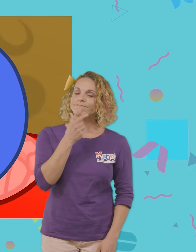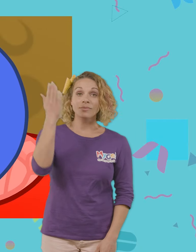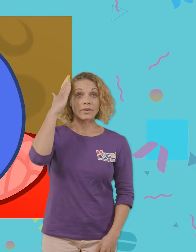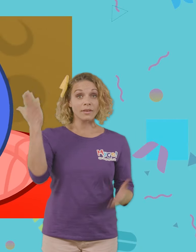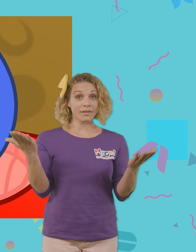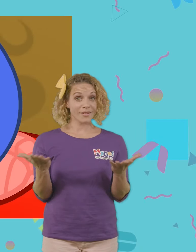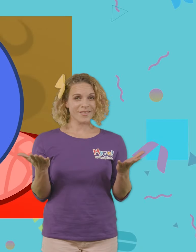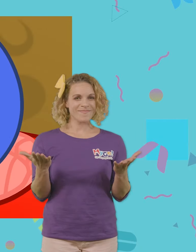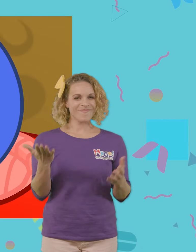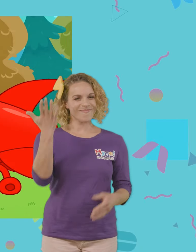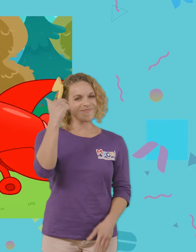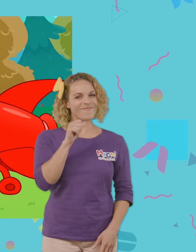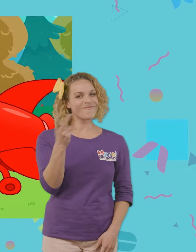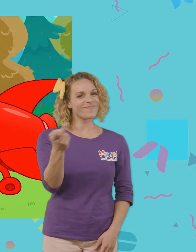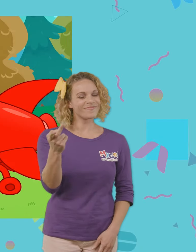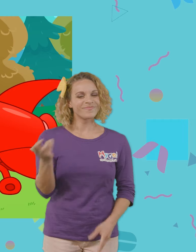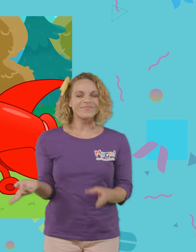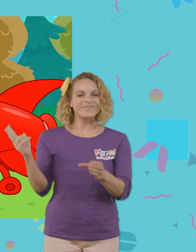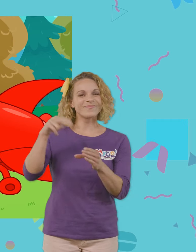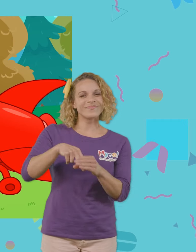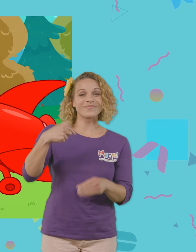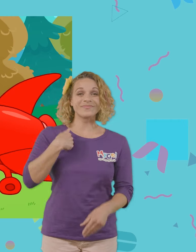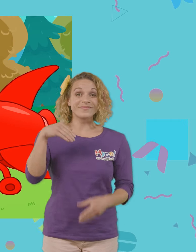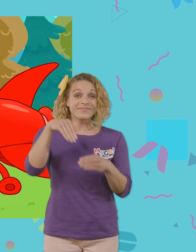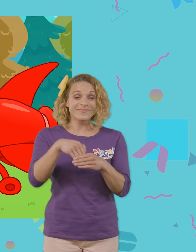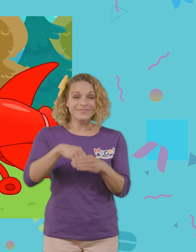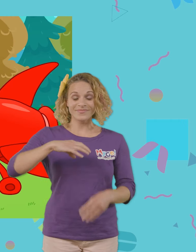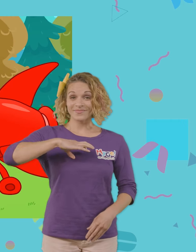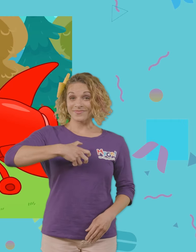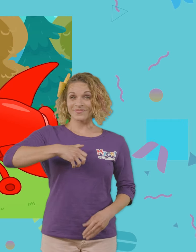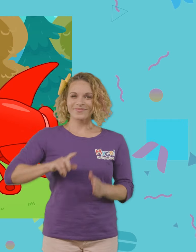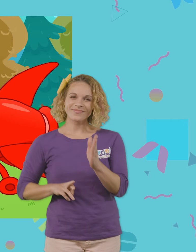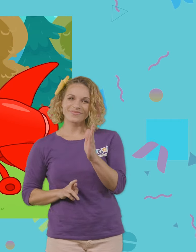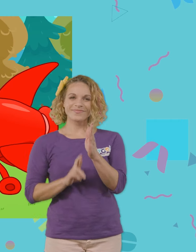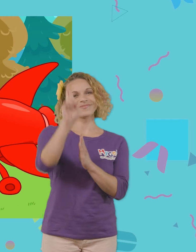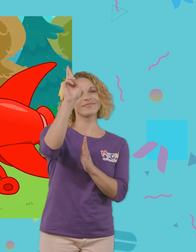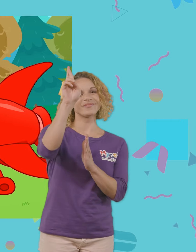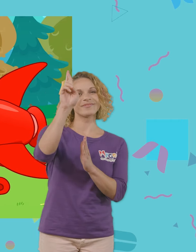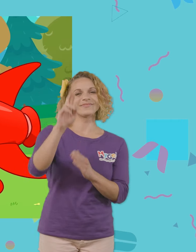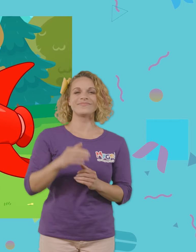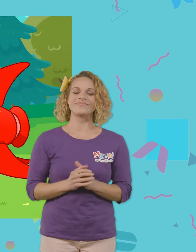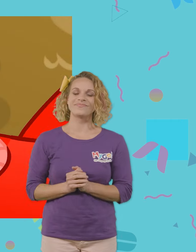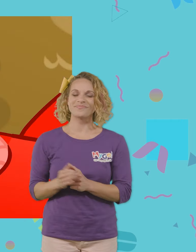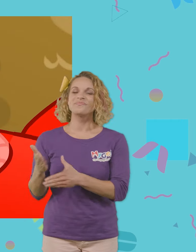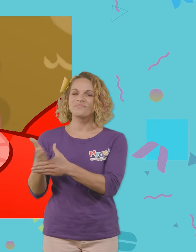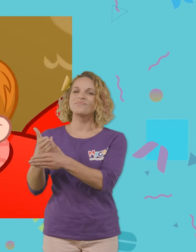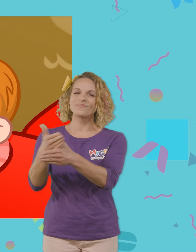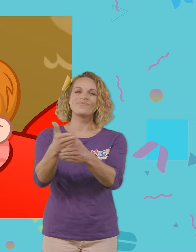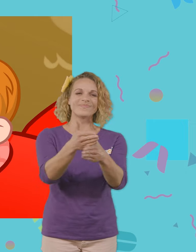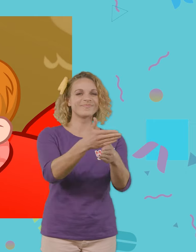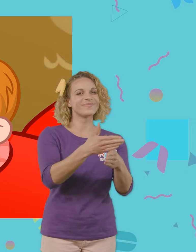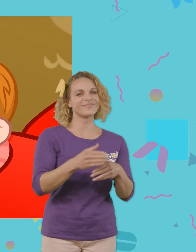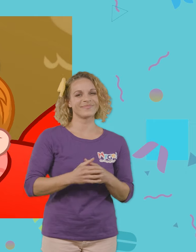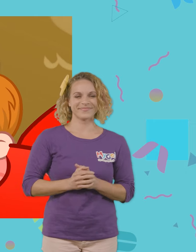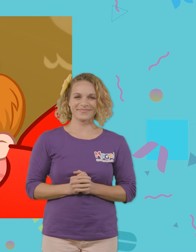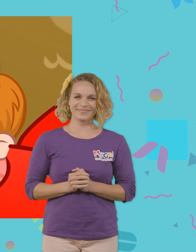what? Why don't you guys join me inside Morphle the rocket ship? We can share.